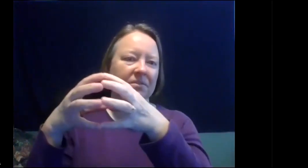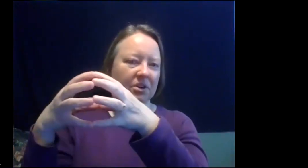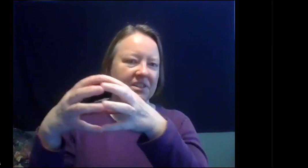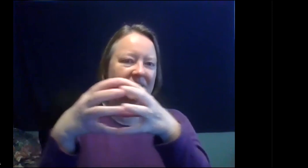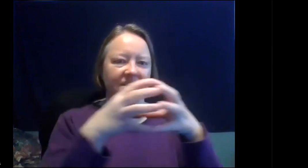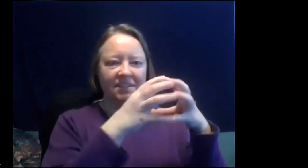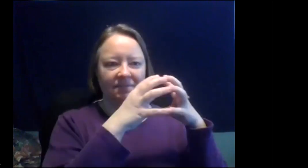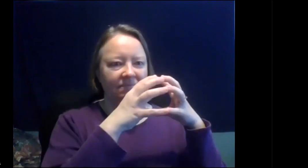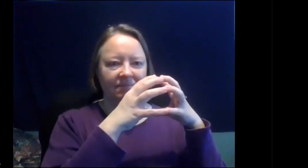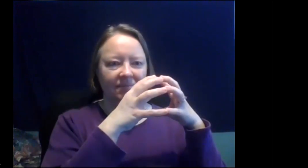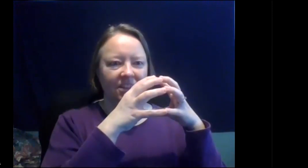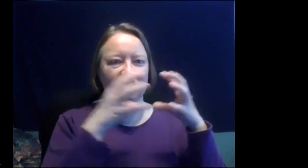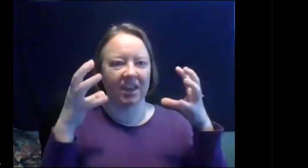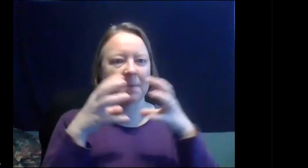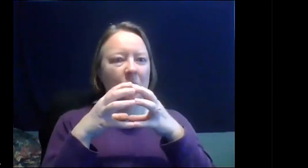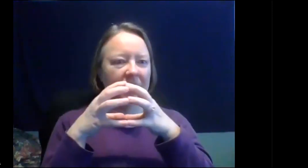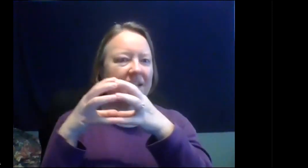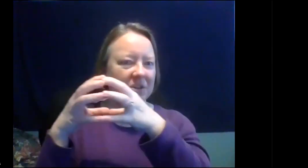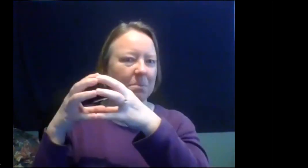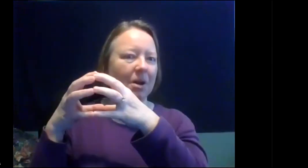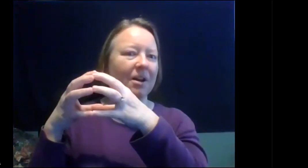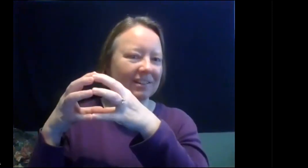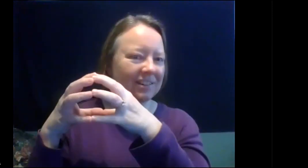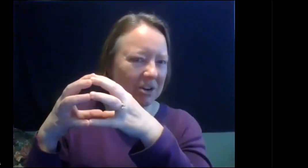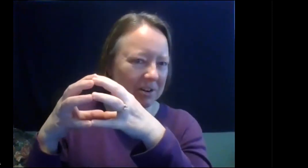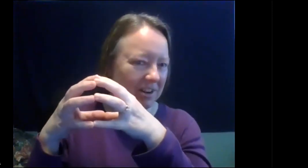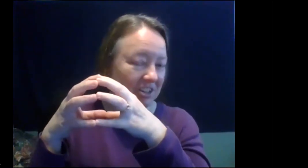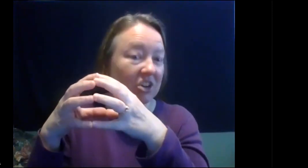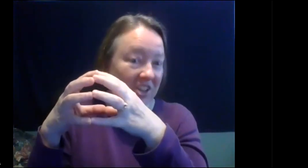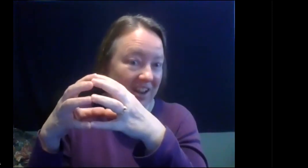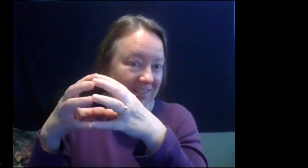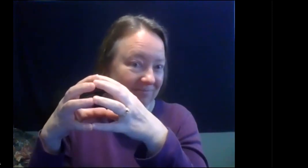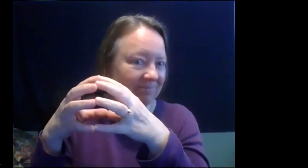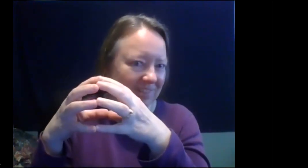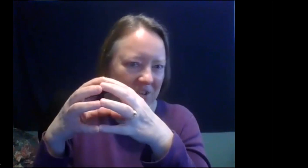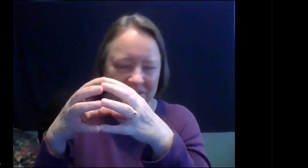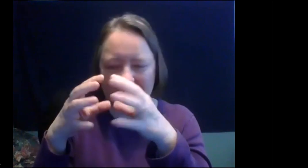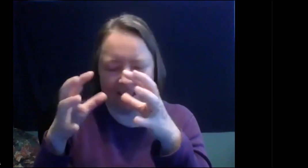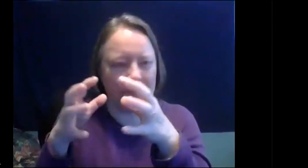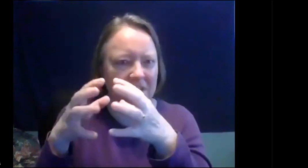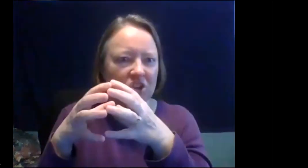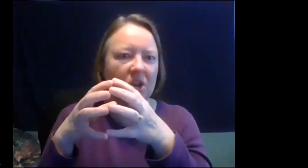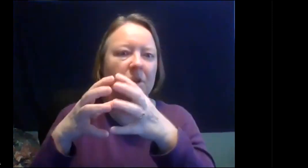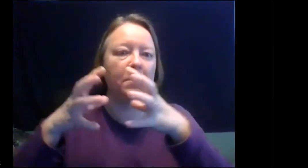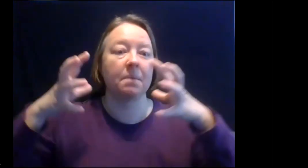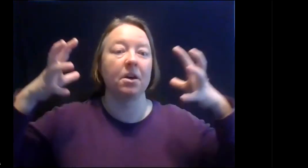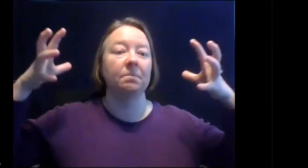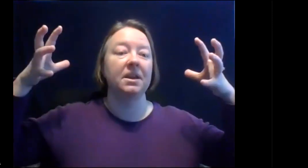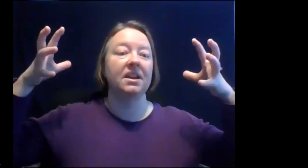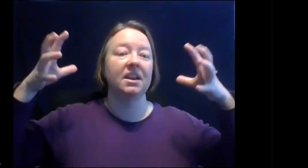for instance, is just like I'm holding on to a ball, and because it looks like, that particular shape, you can make a ball